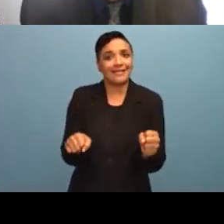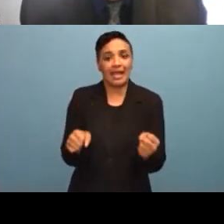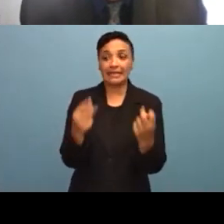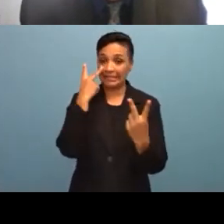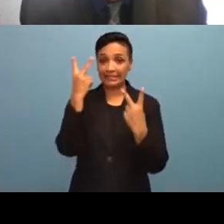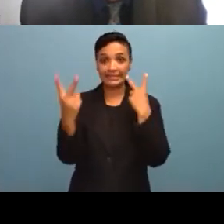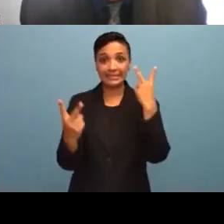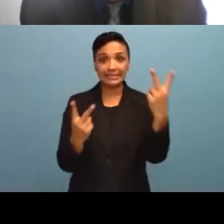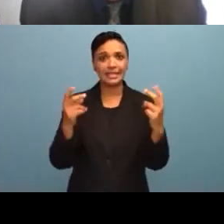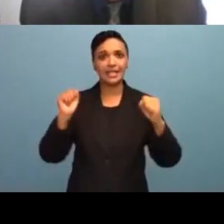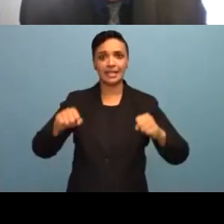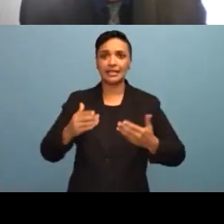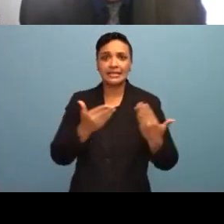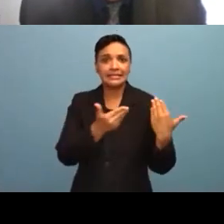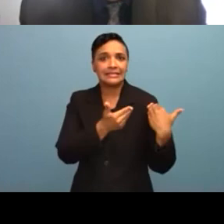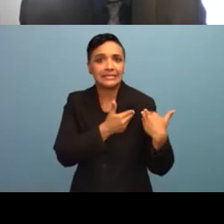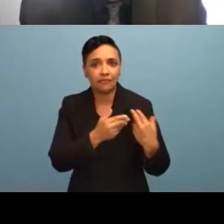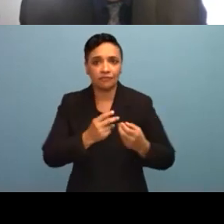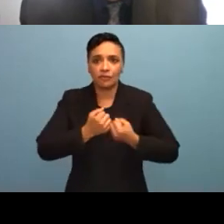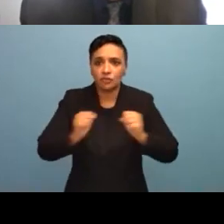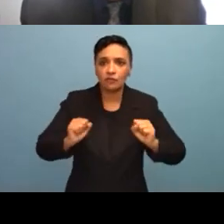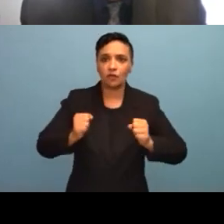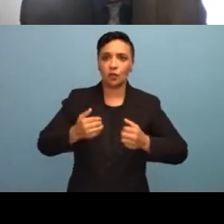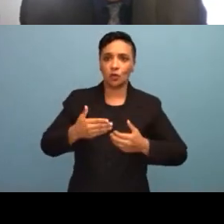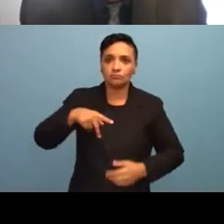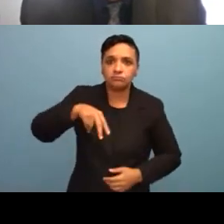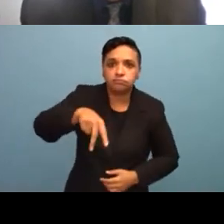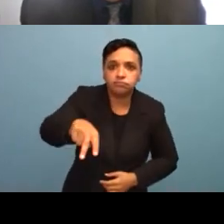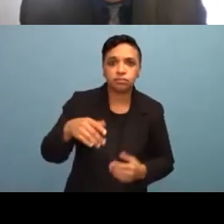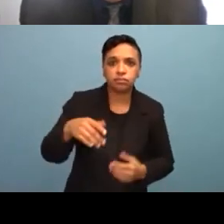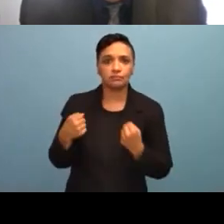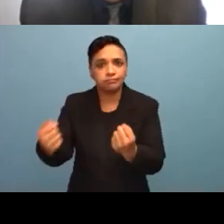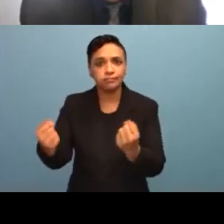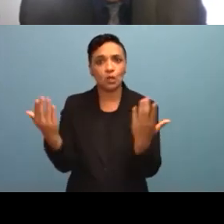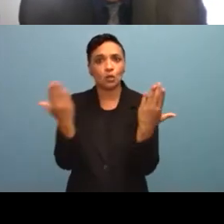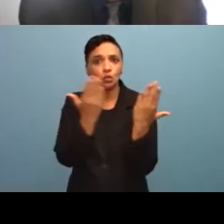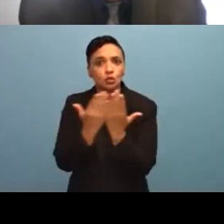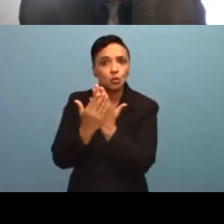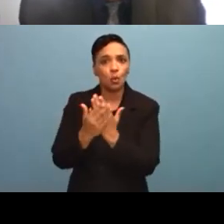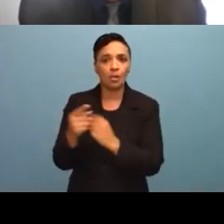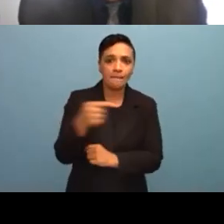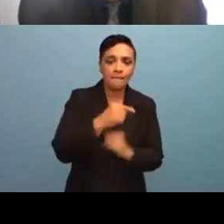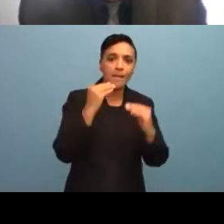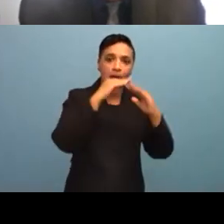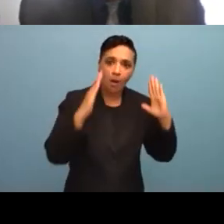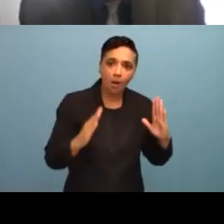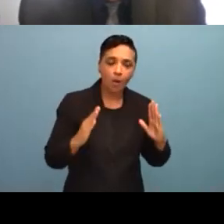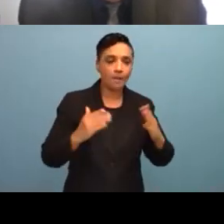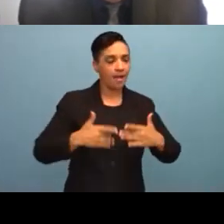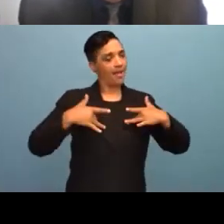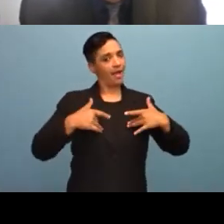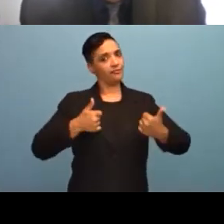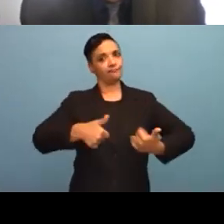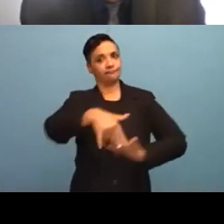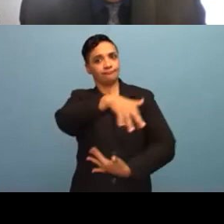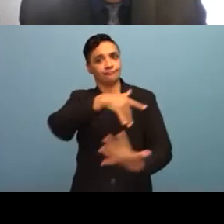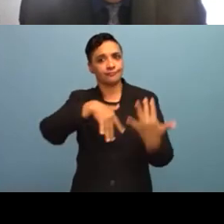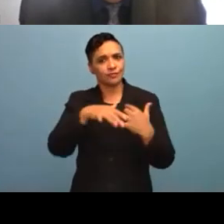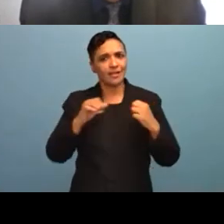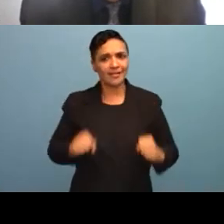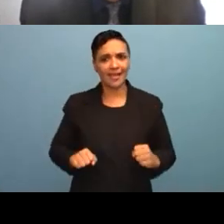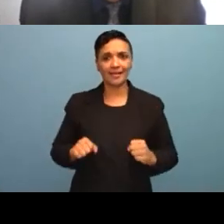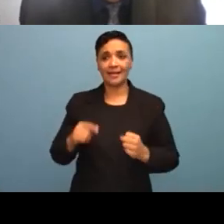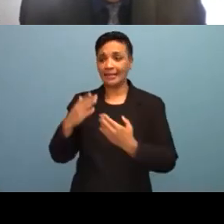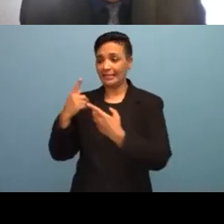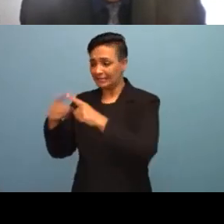get to school safely, they can get home safely, they can lead better lives after school. So all the various stakeholders